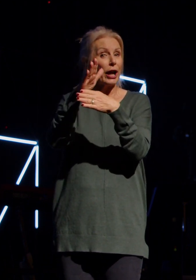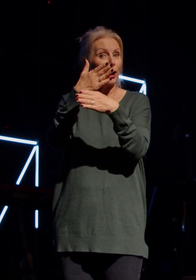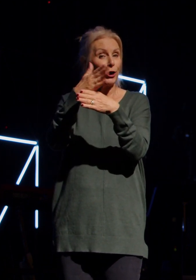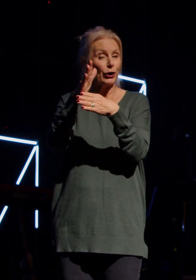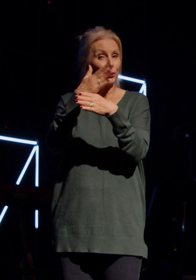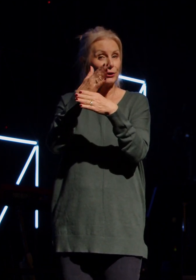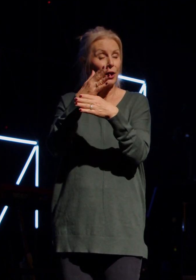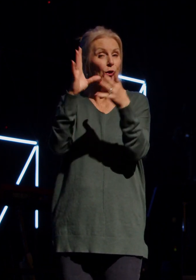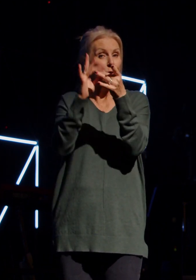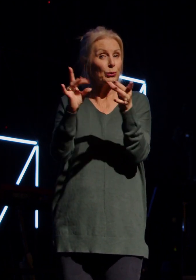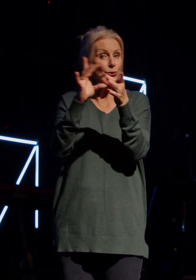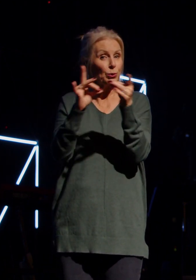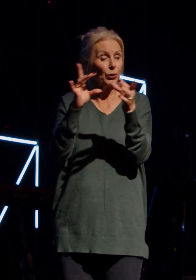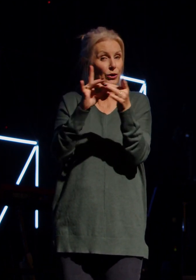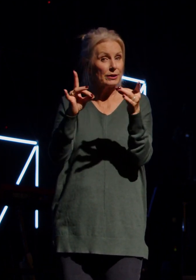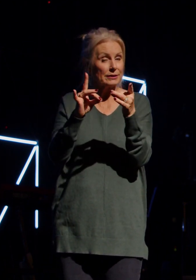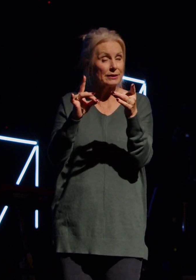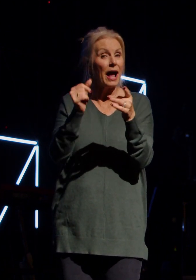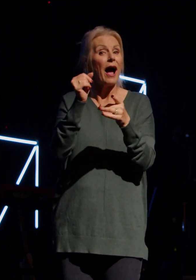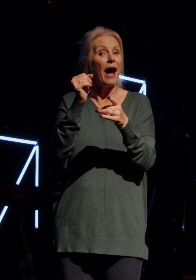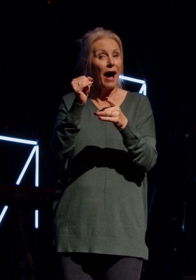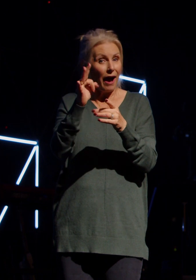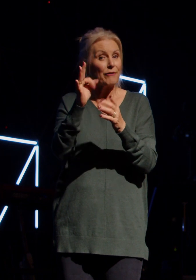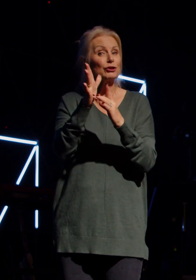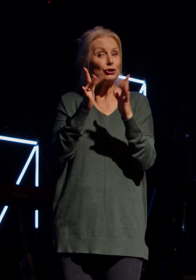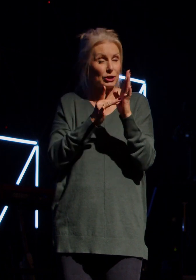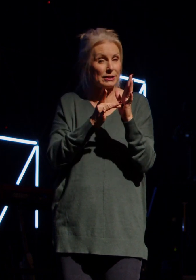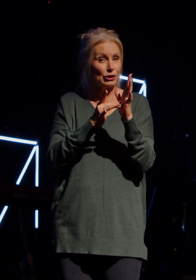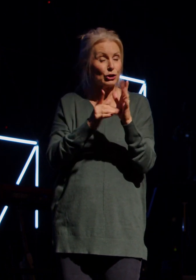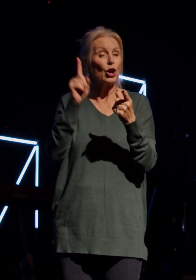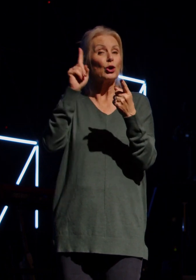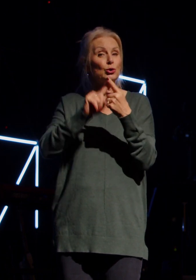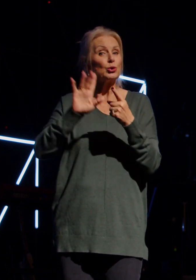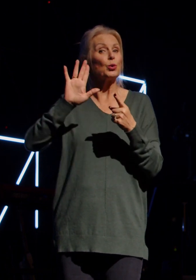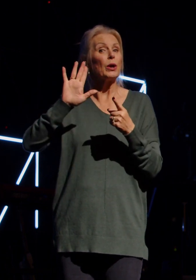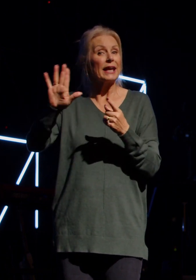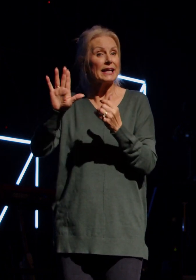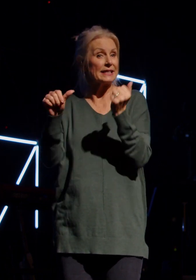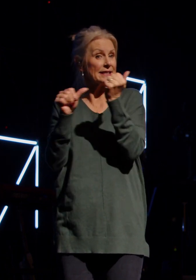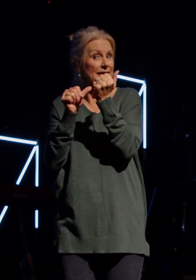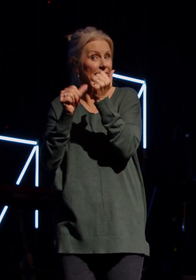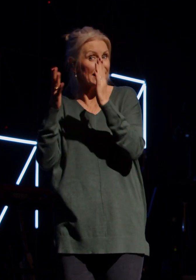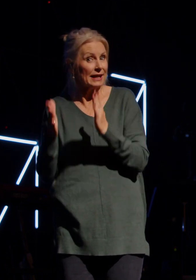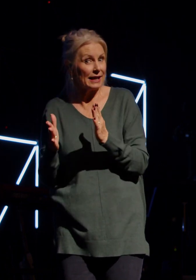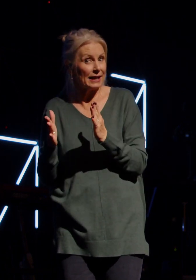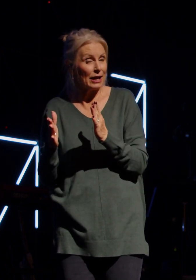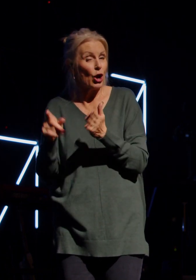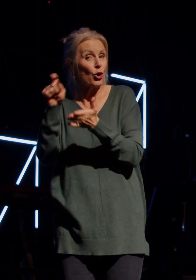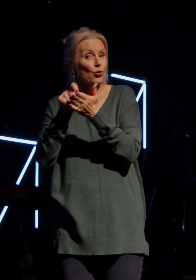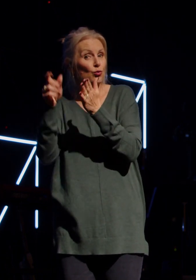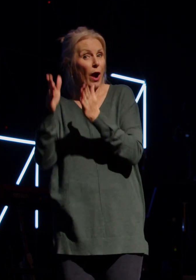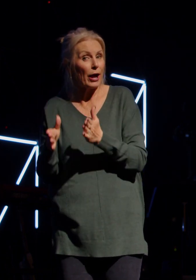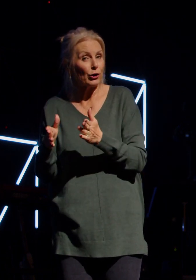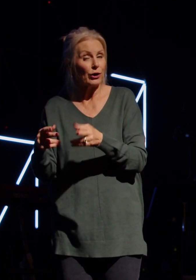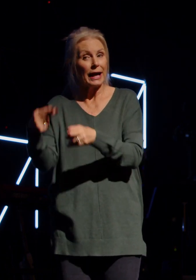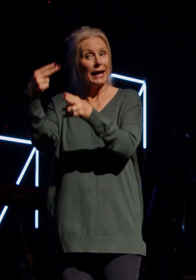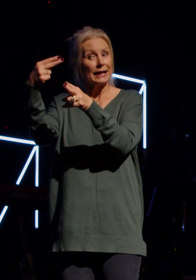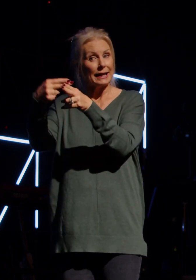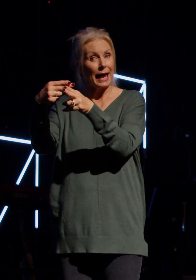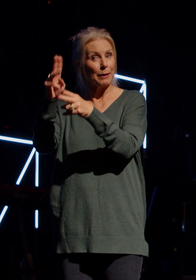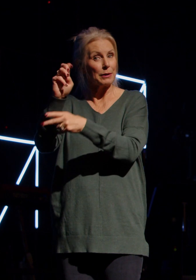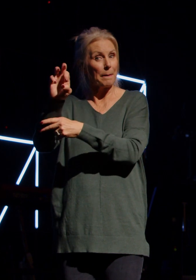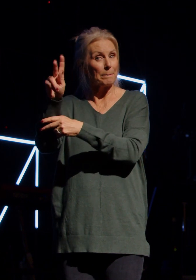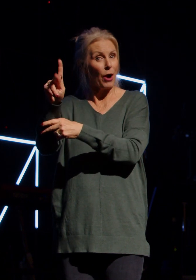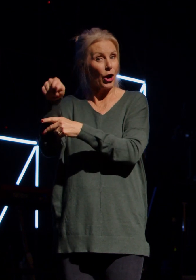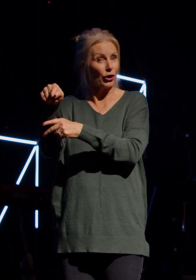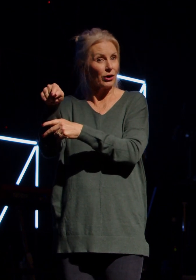Jesus to his attendant, to his personal writer named Mark. That Mark